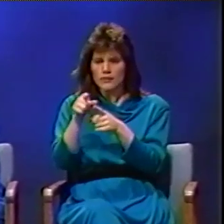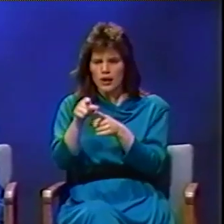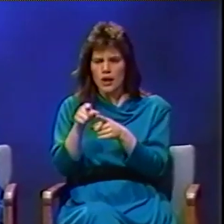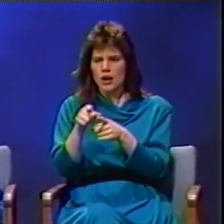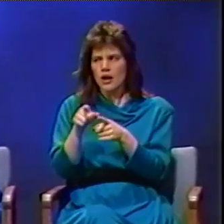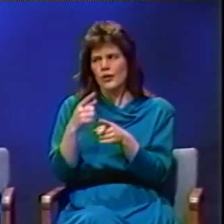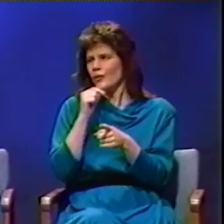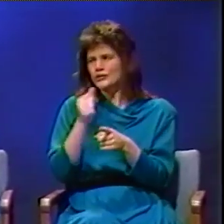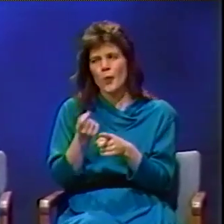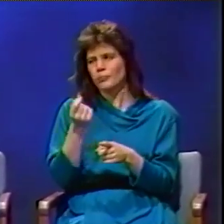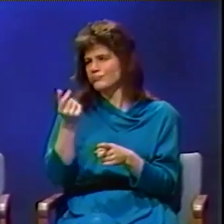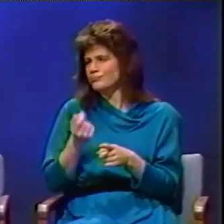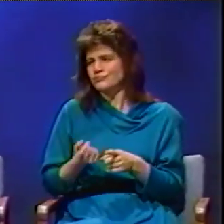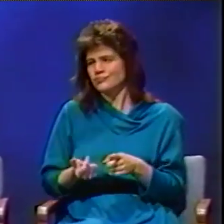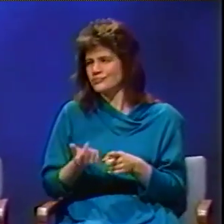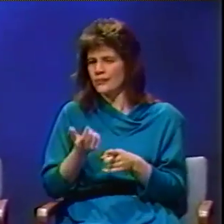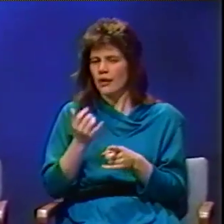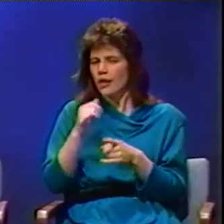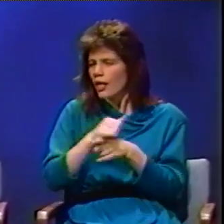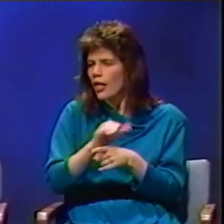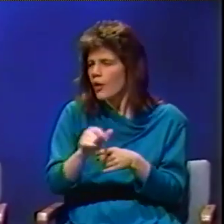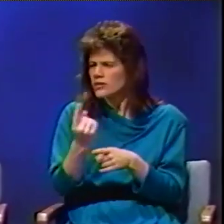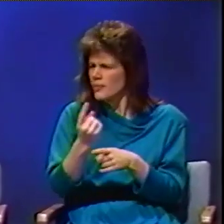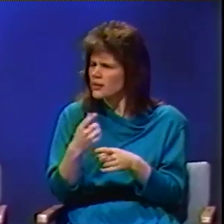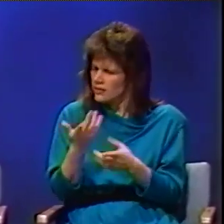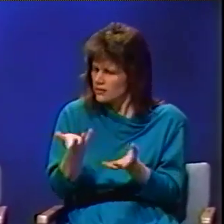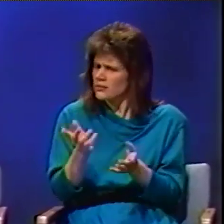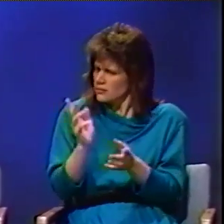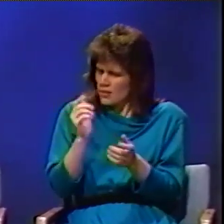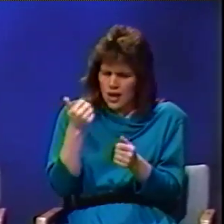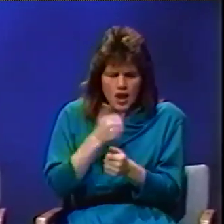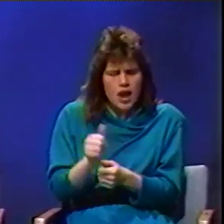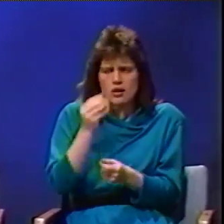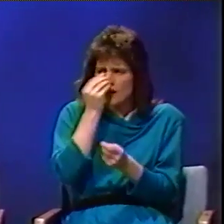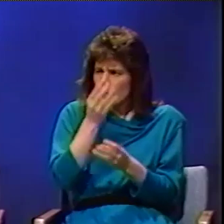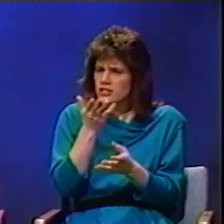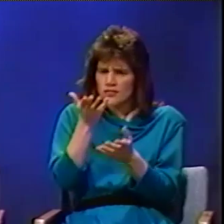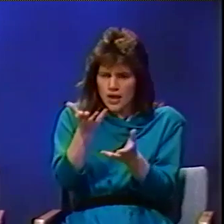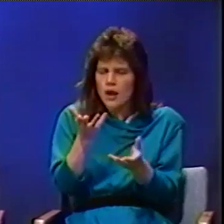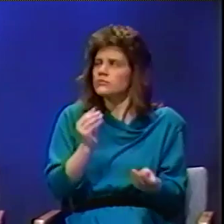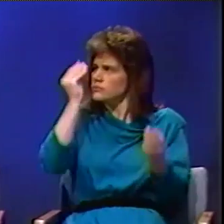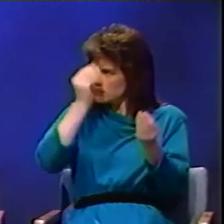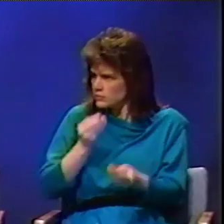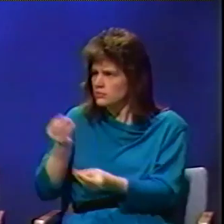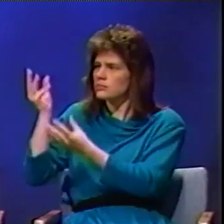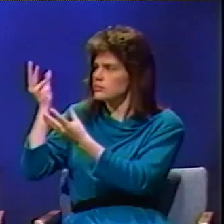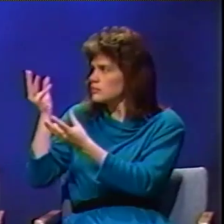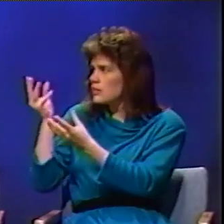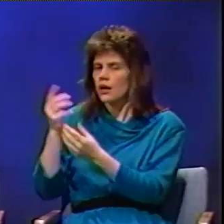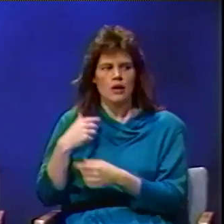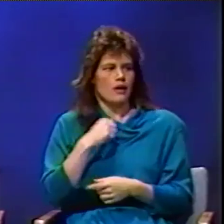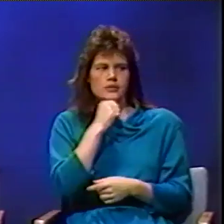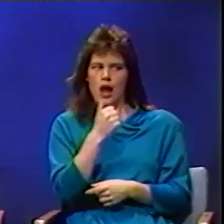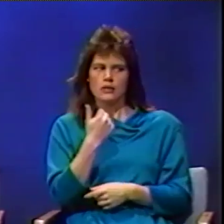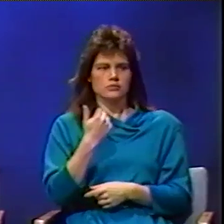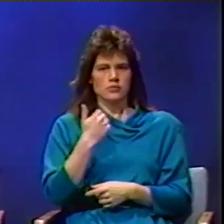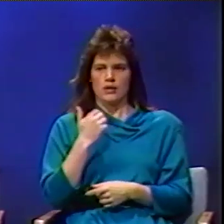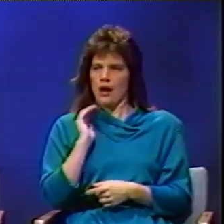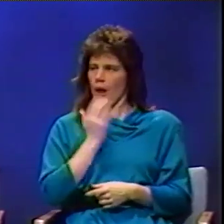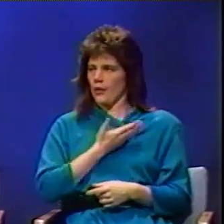service. Therefore, we will relay whatever information is being given to us. It is not up to us to judge the content of that